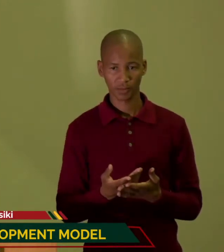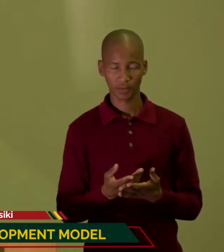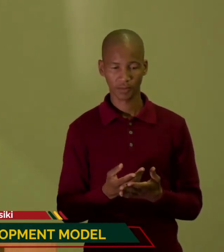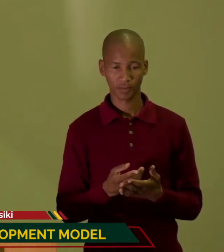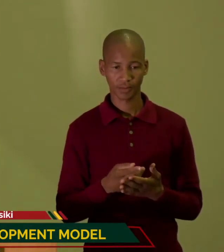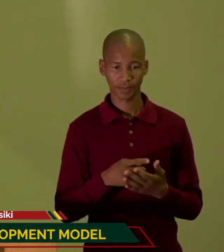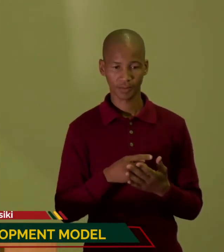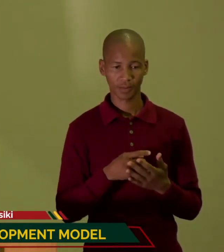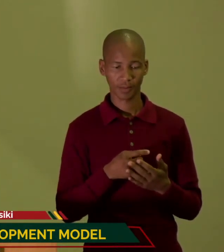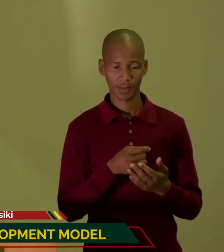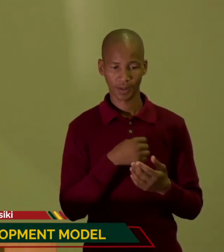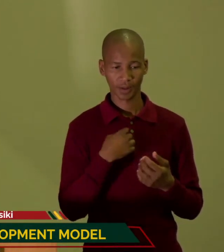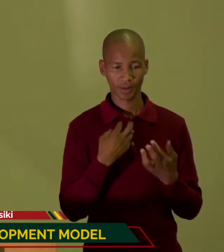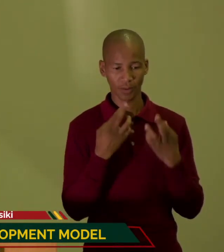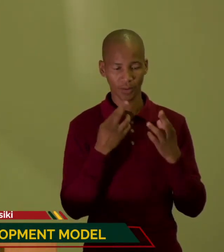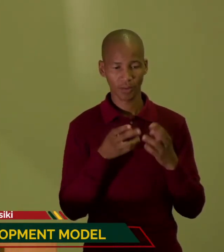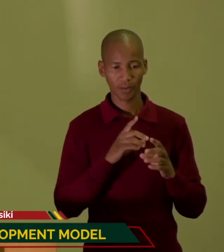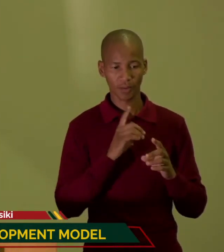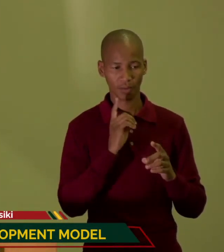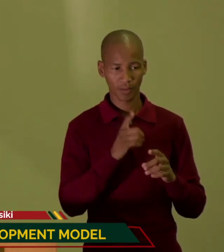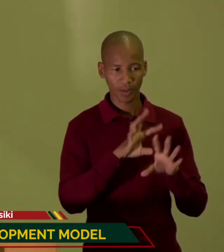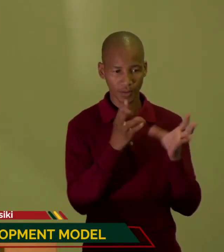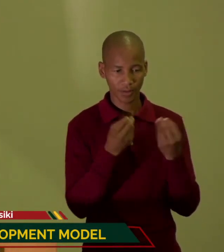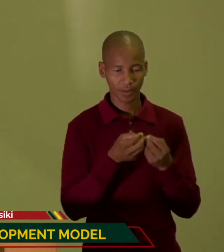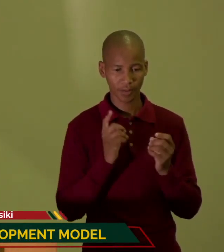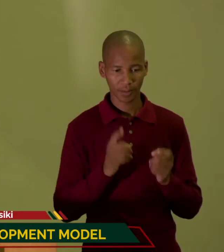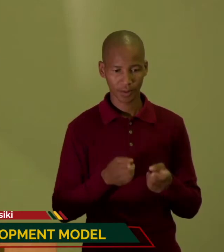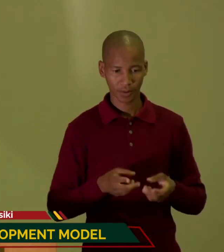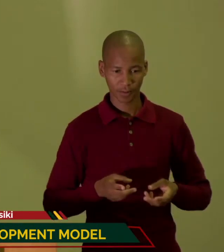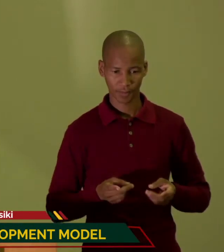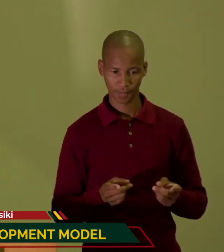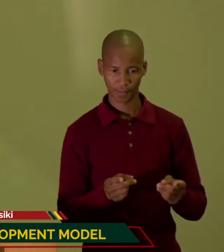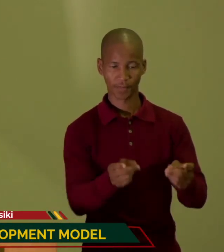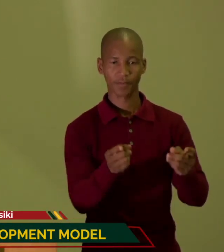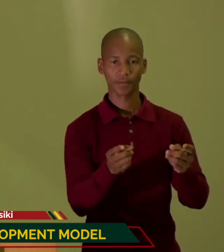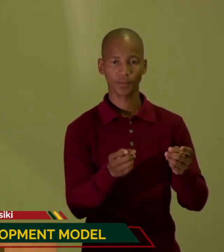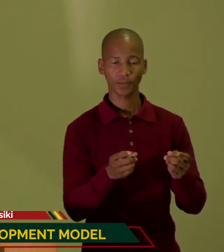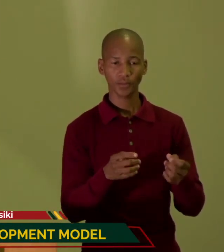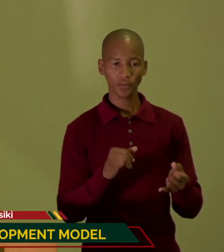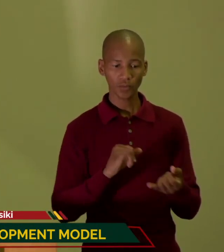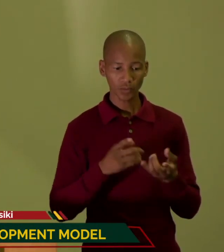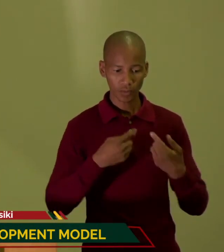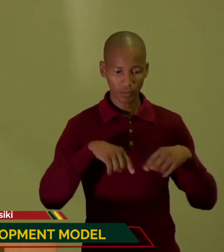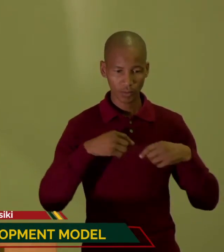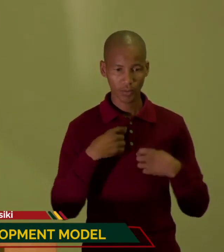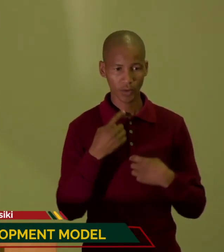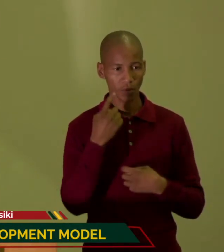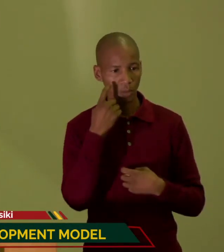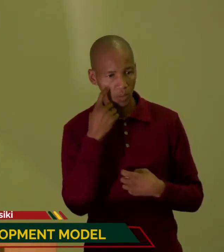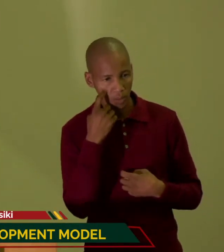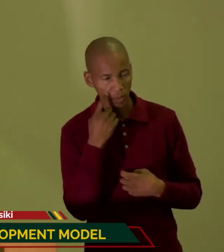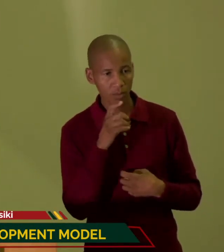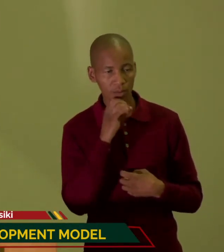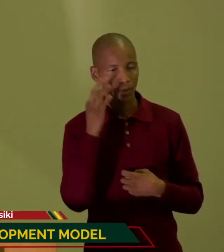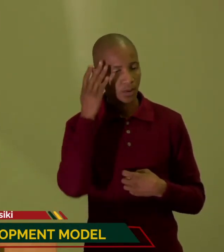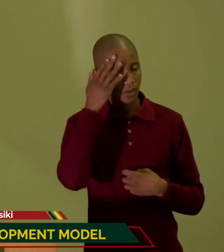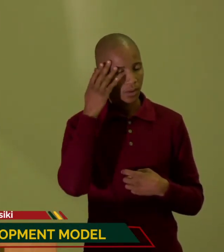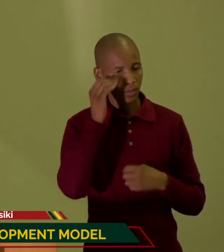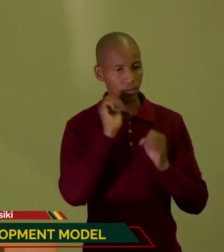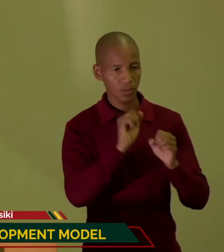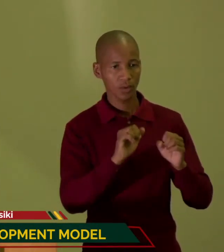fast-tracked in order for us to realize the dream of the people of the